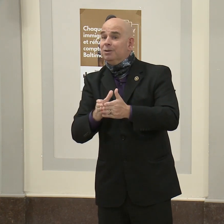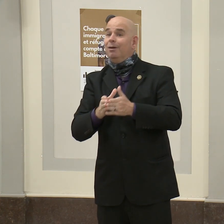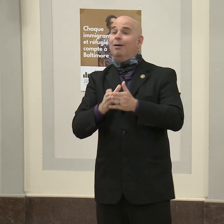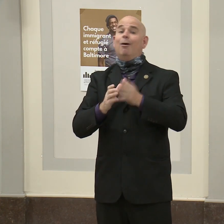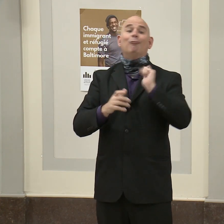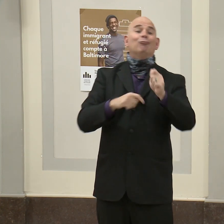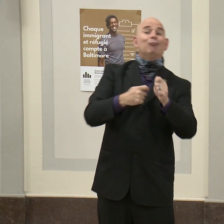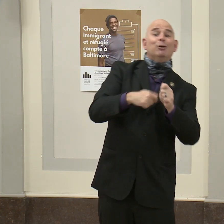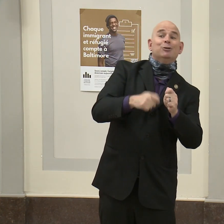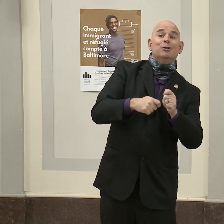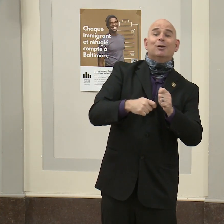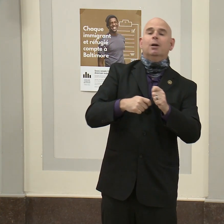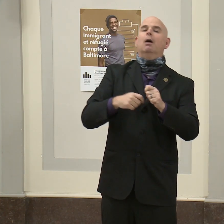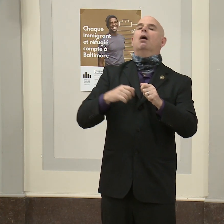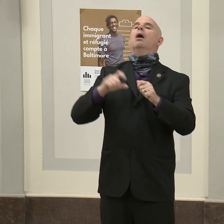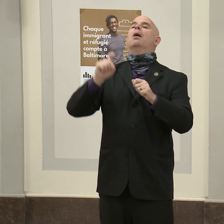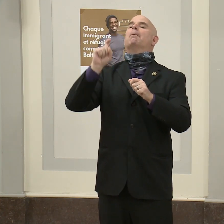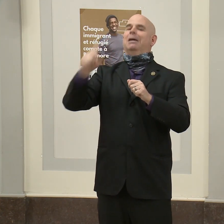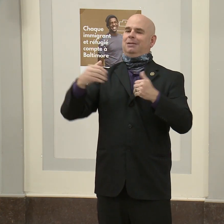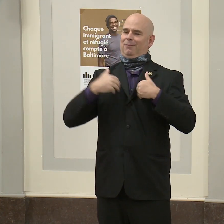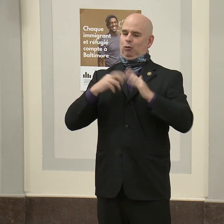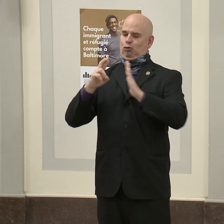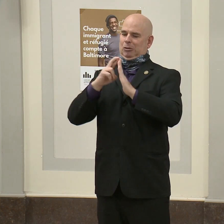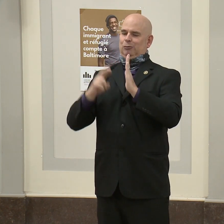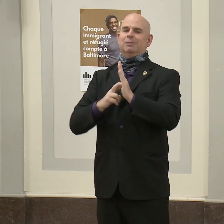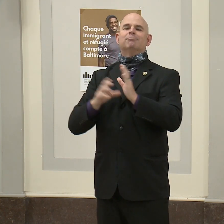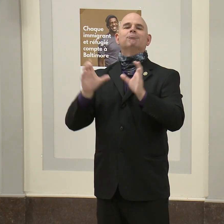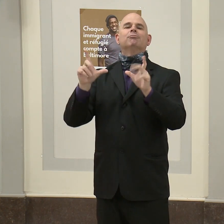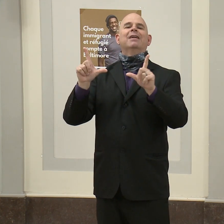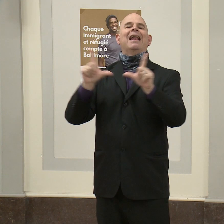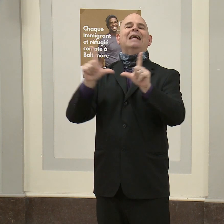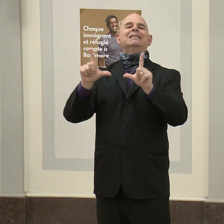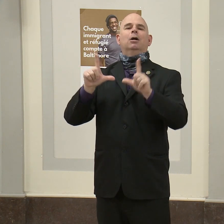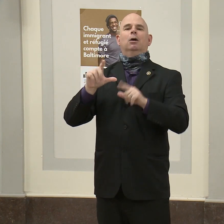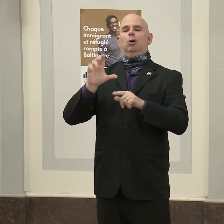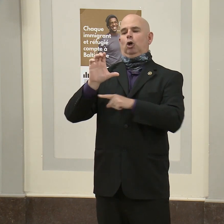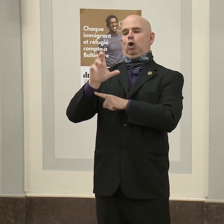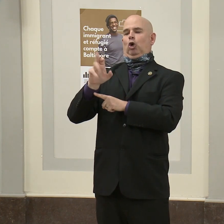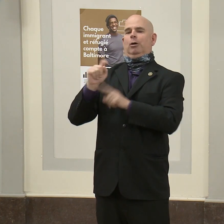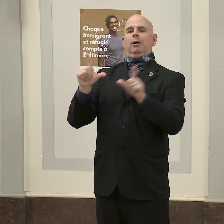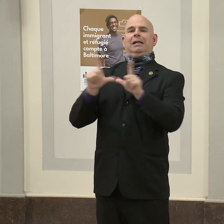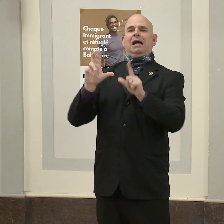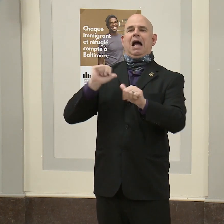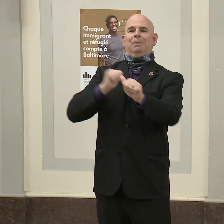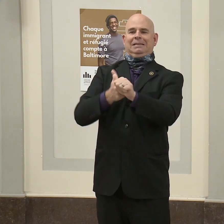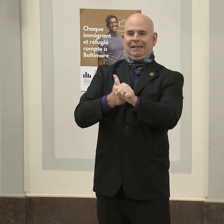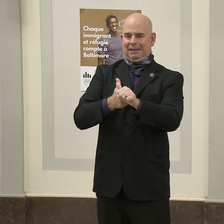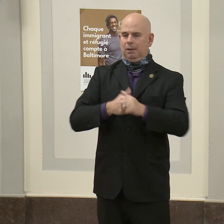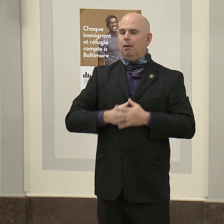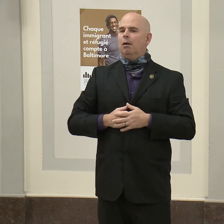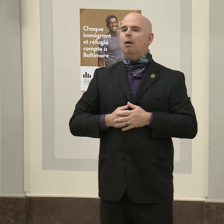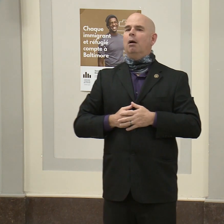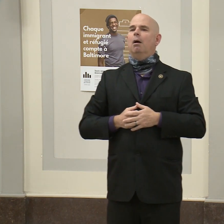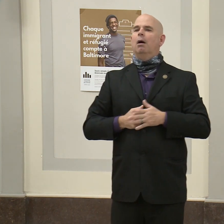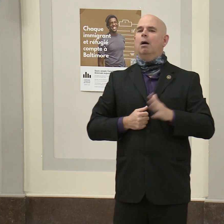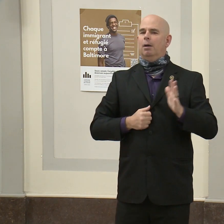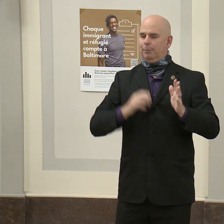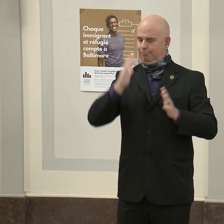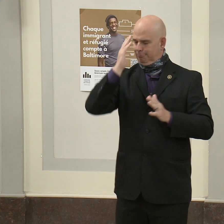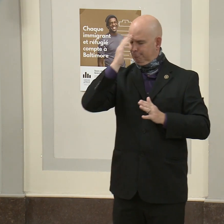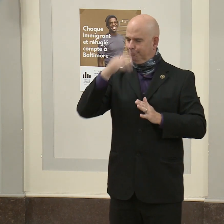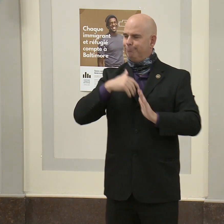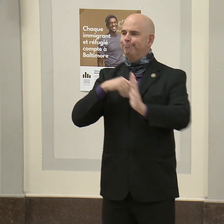must be current. I know I probably sound like a broken record because I keep saying the same message every week, but it's that